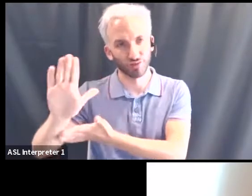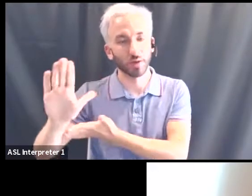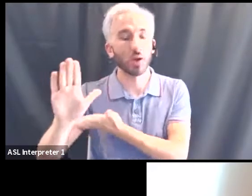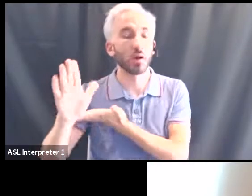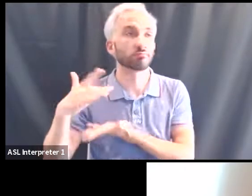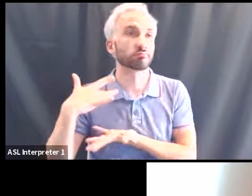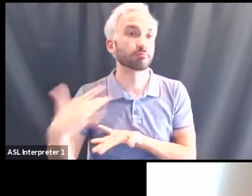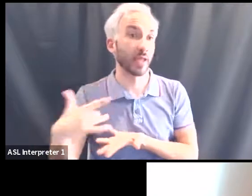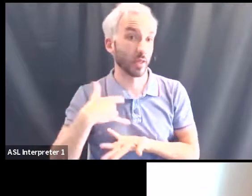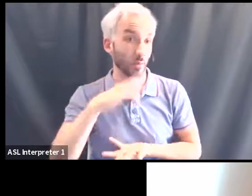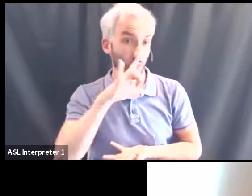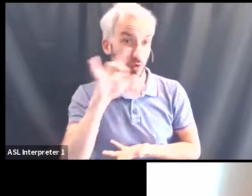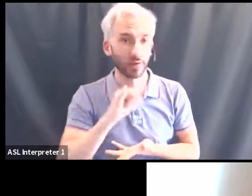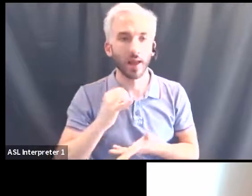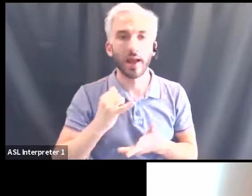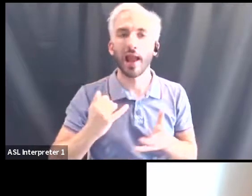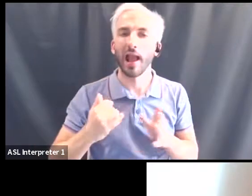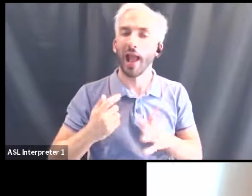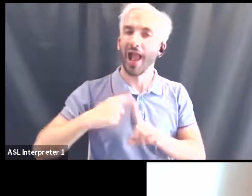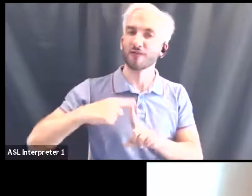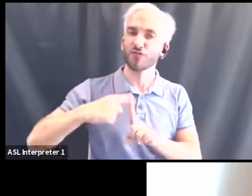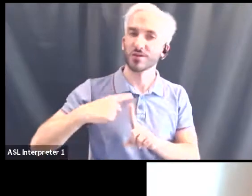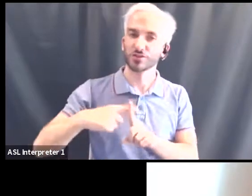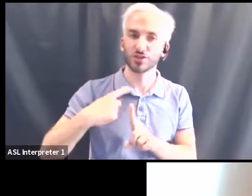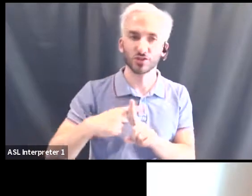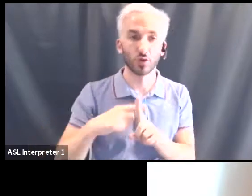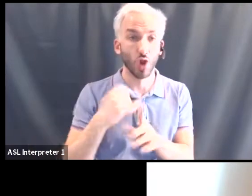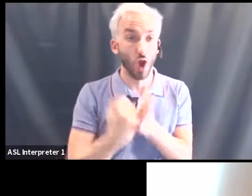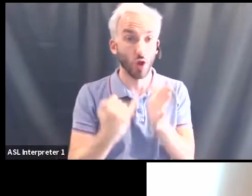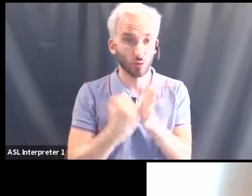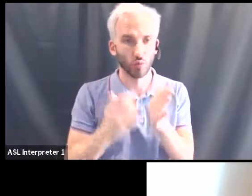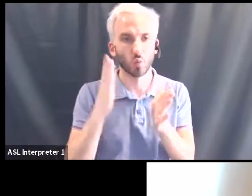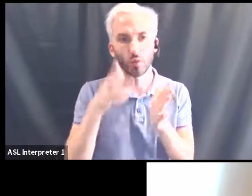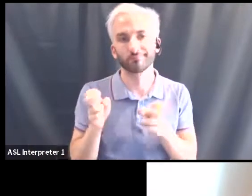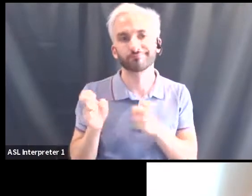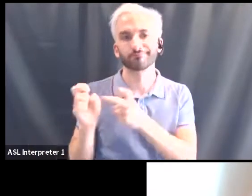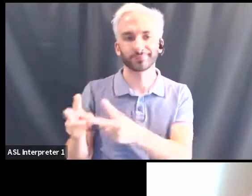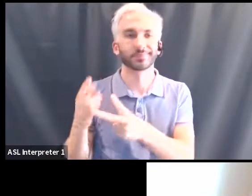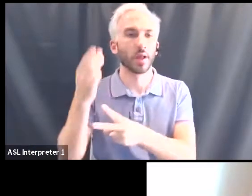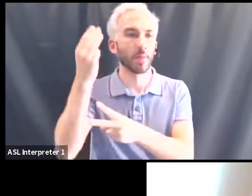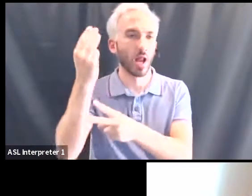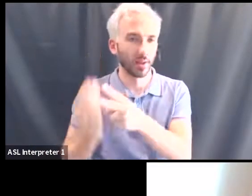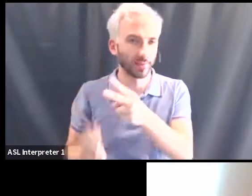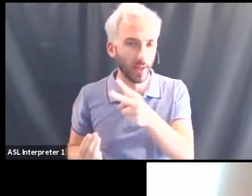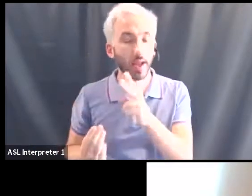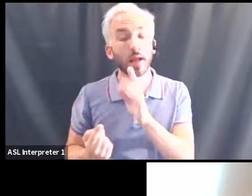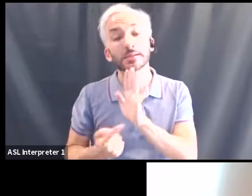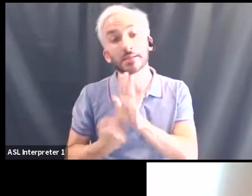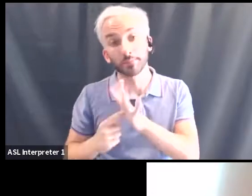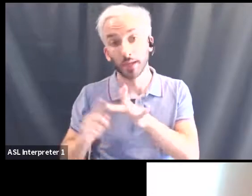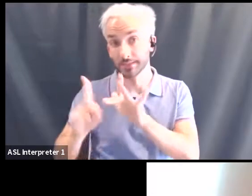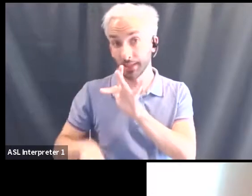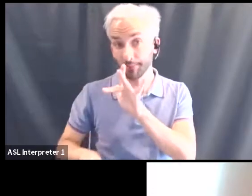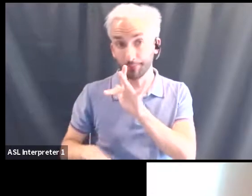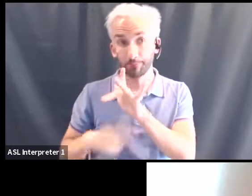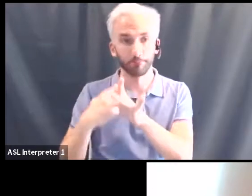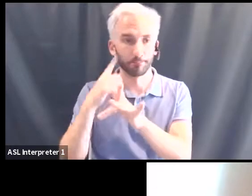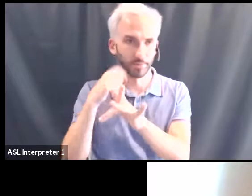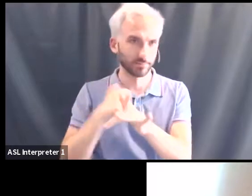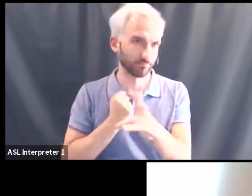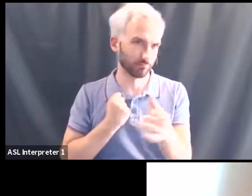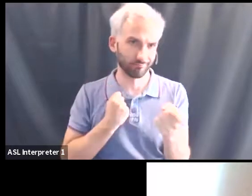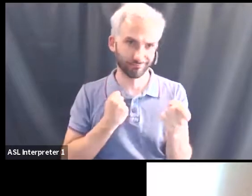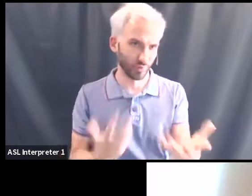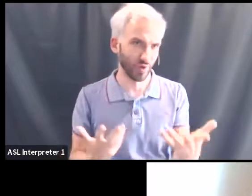of affirmation art every Monday on my social media. Every now and then I'll skip a Monday because I'm burnt out and I don't want